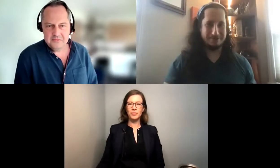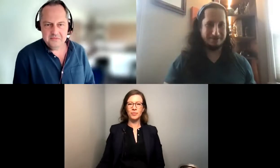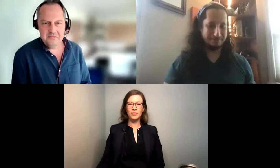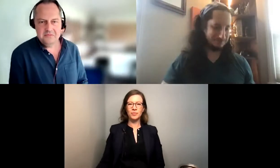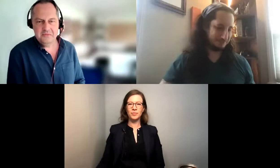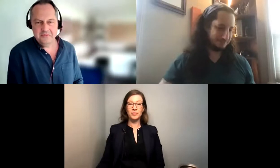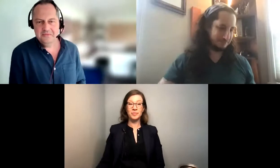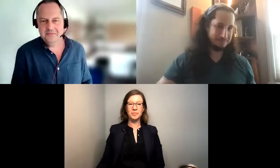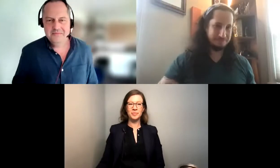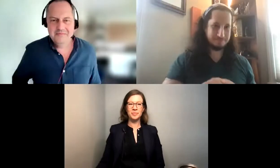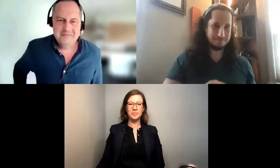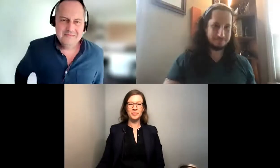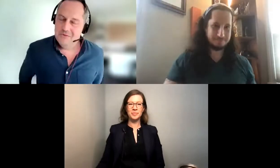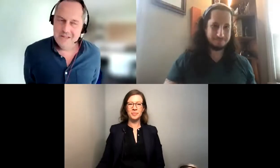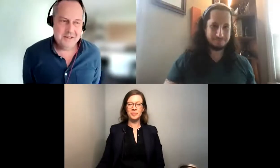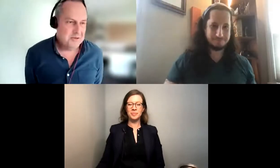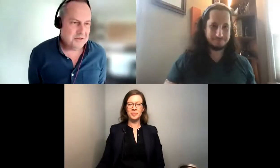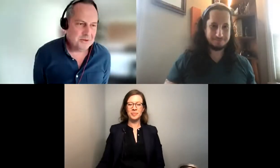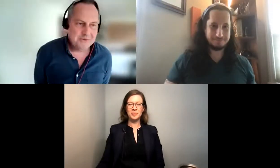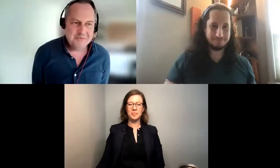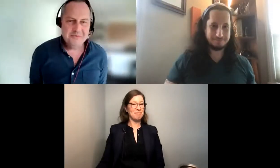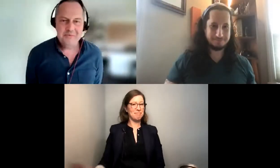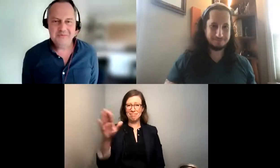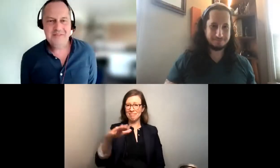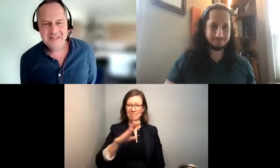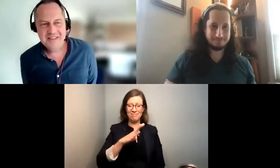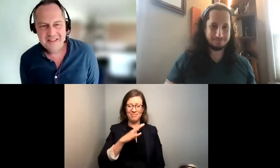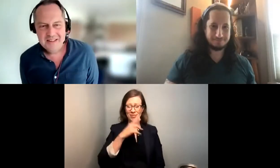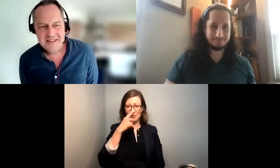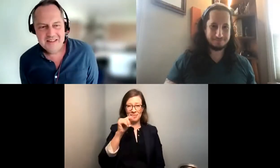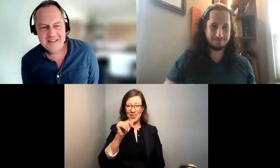And I hope you don't mind my asking. No, no, not at all.